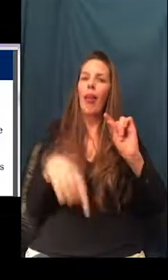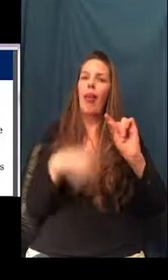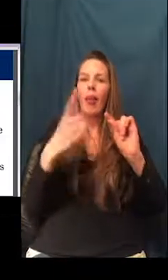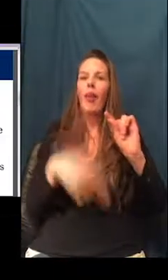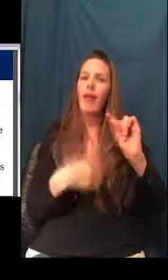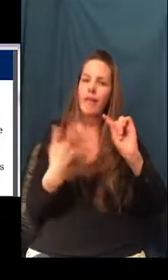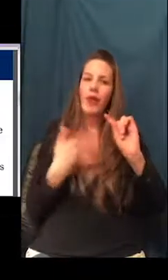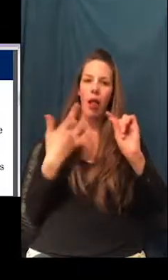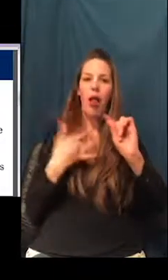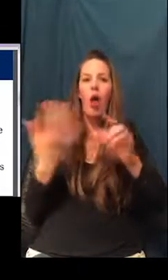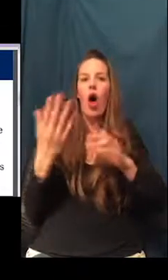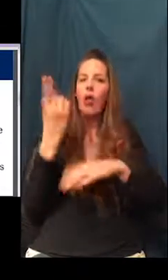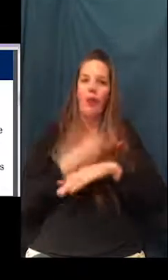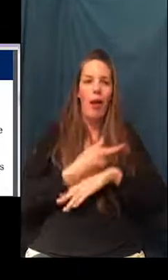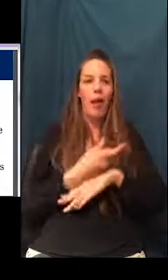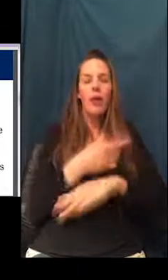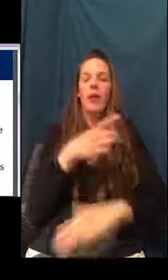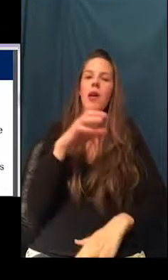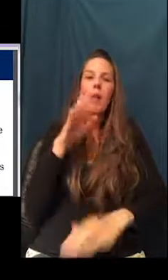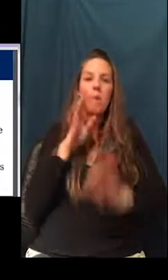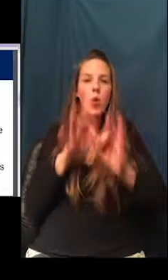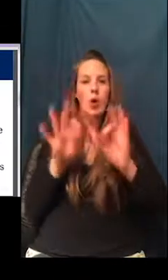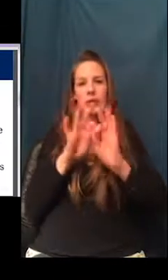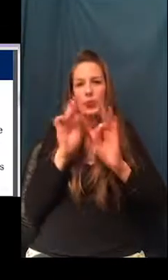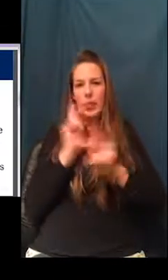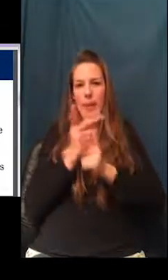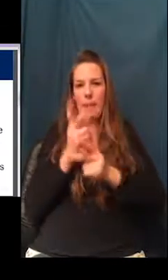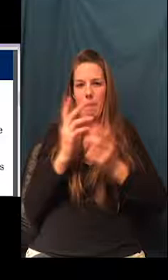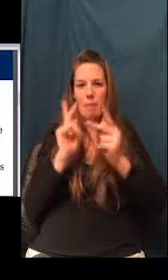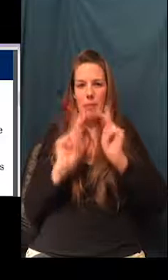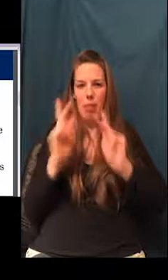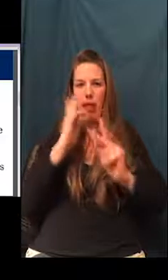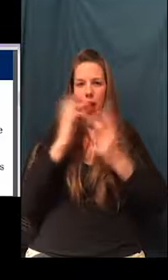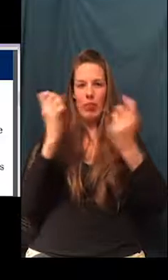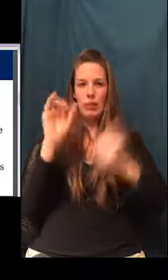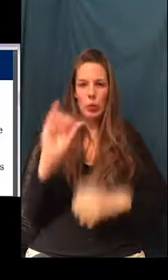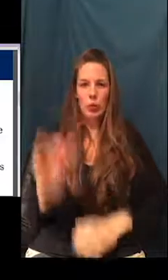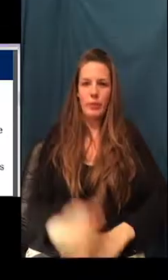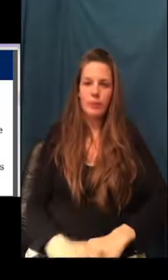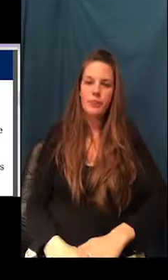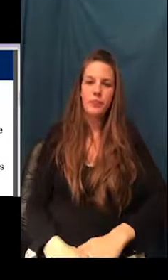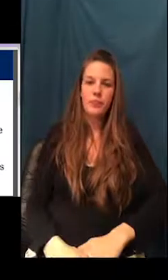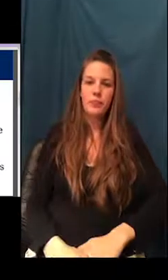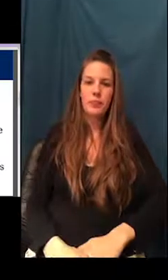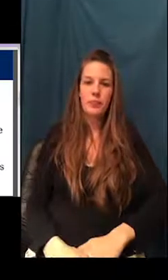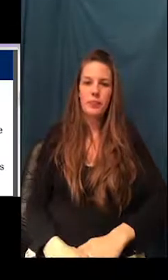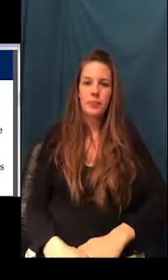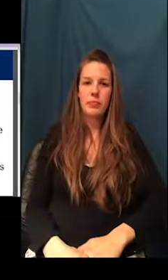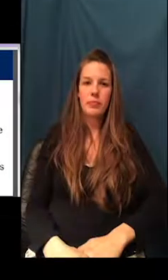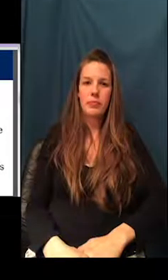things like that can be important for keeping people healthy as well.